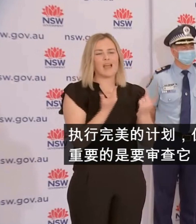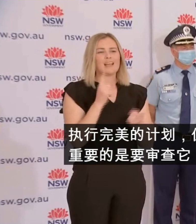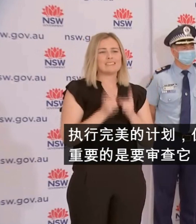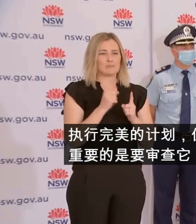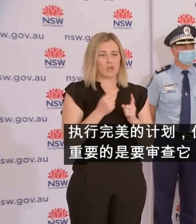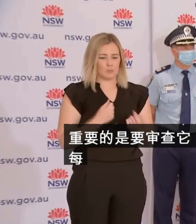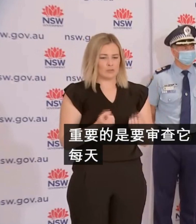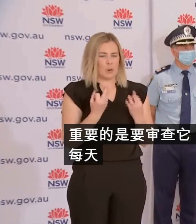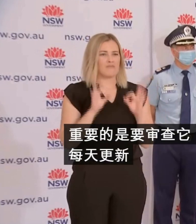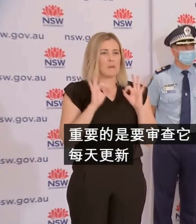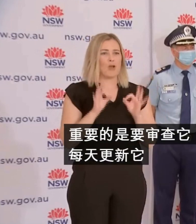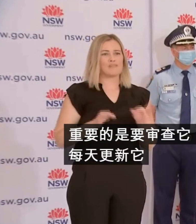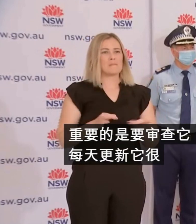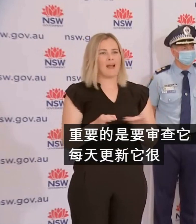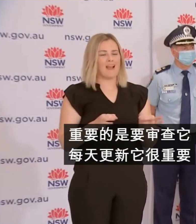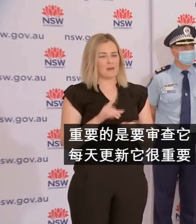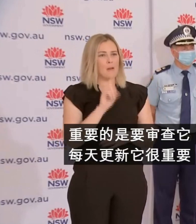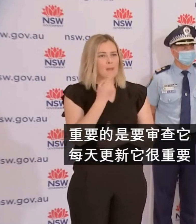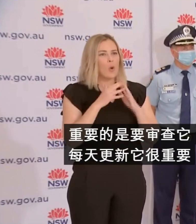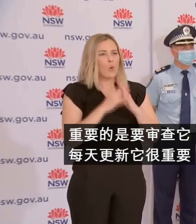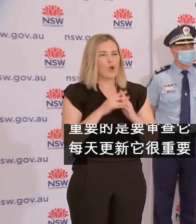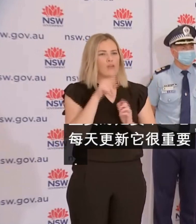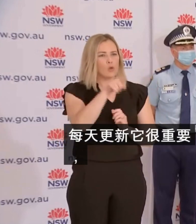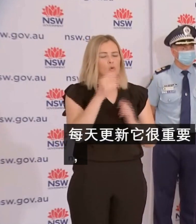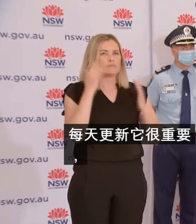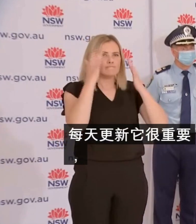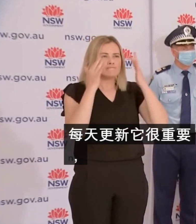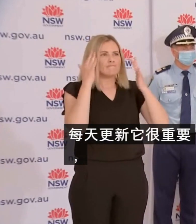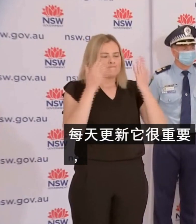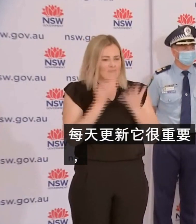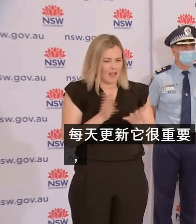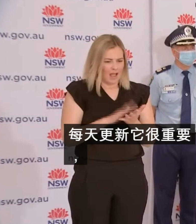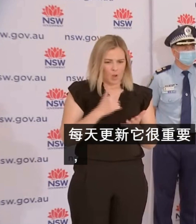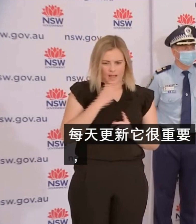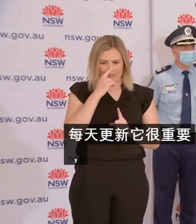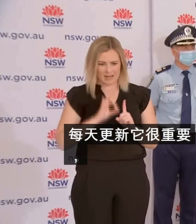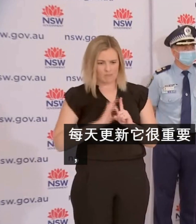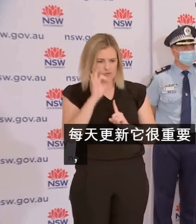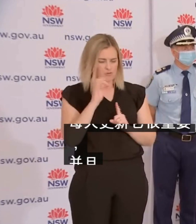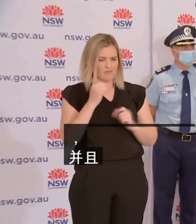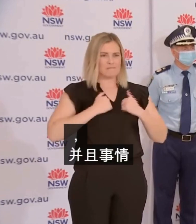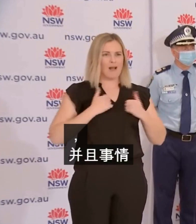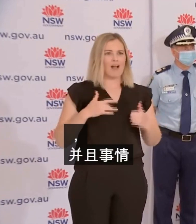important to review it and it's important to renew it on a daily basis. If things are not working, and